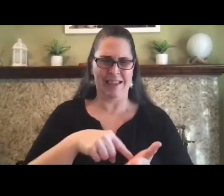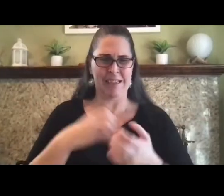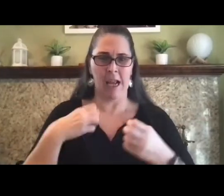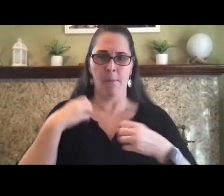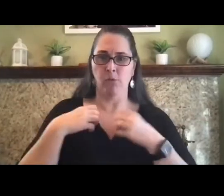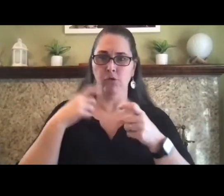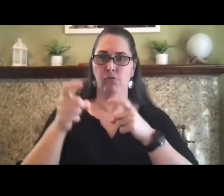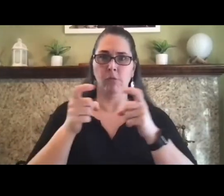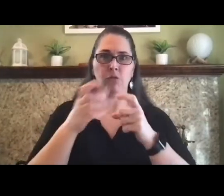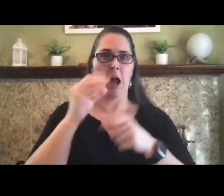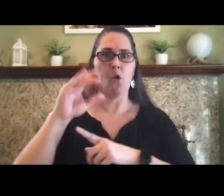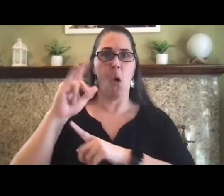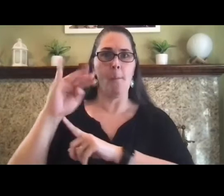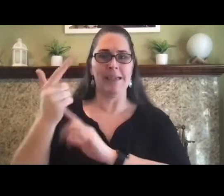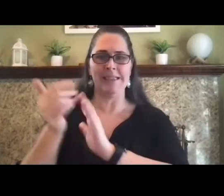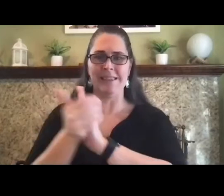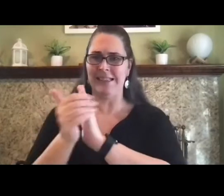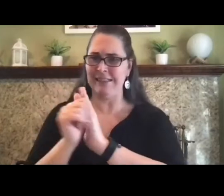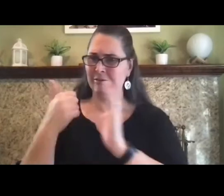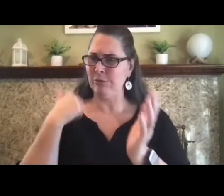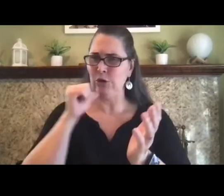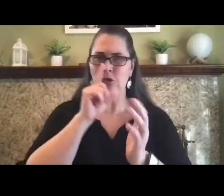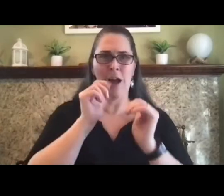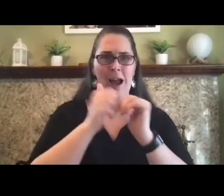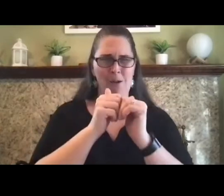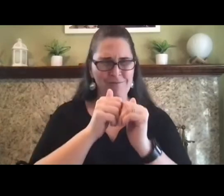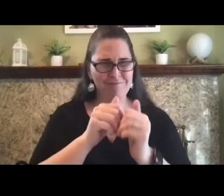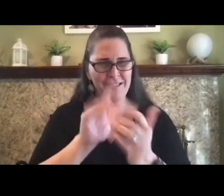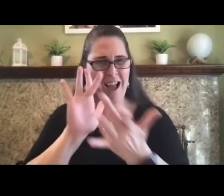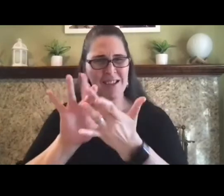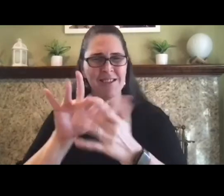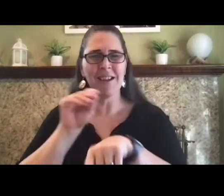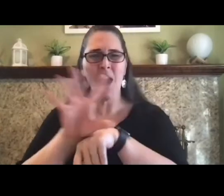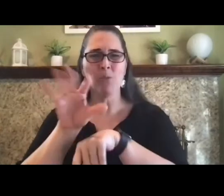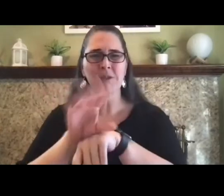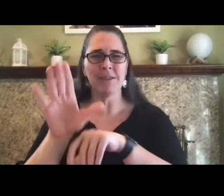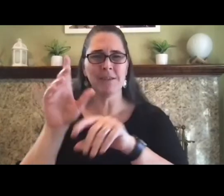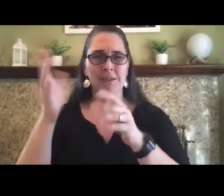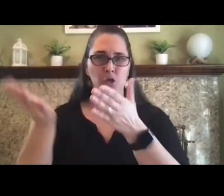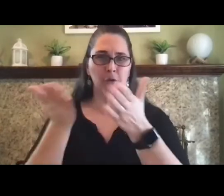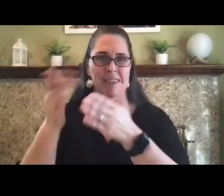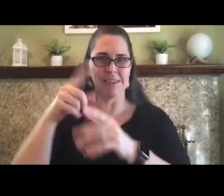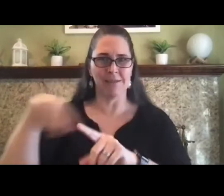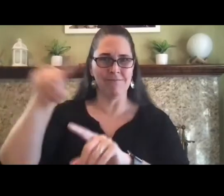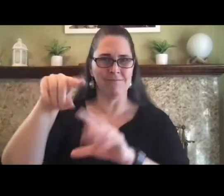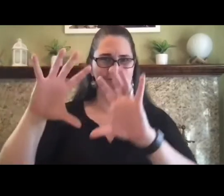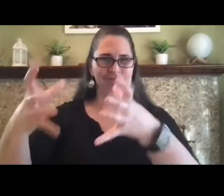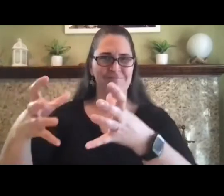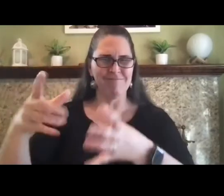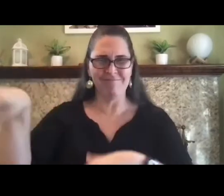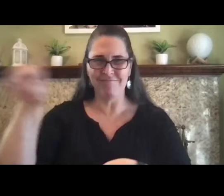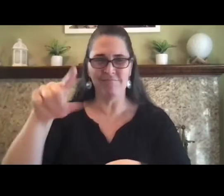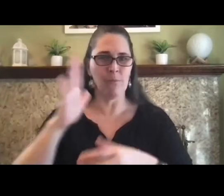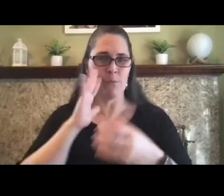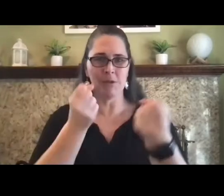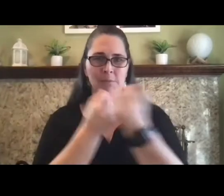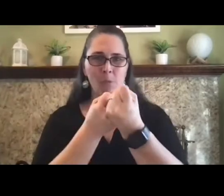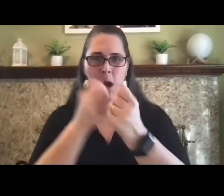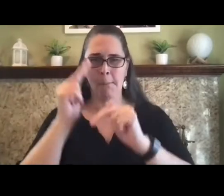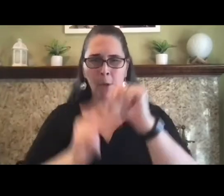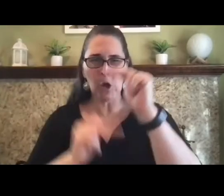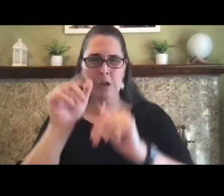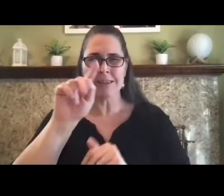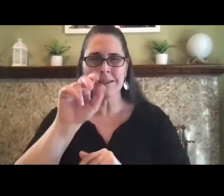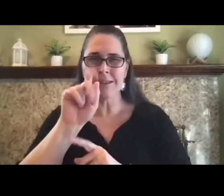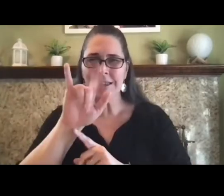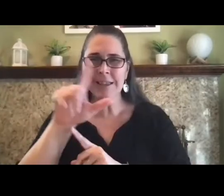important. Students who need help with emotional regulation and coping skills are encouraged to use our Counseling Services Department